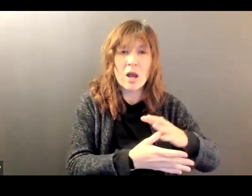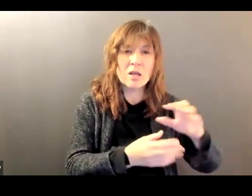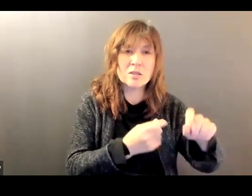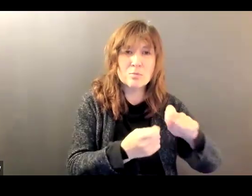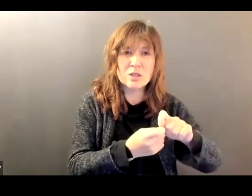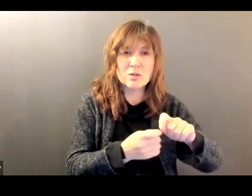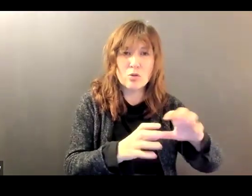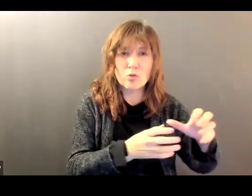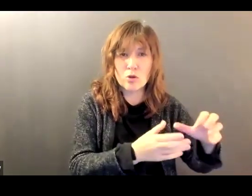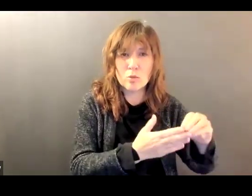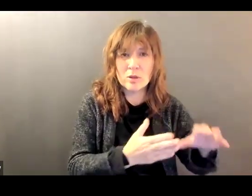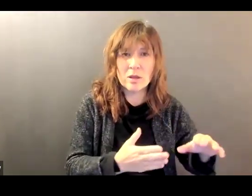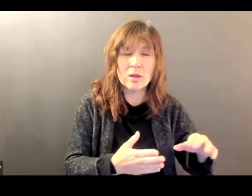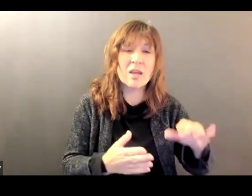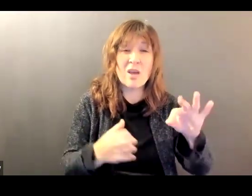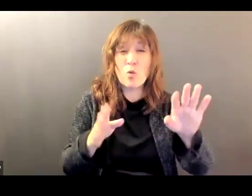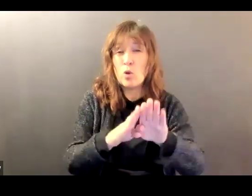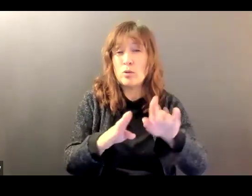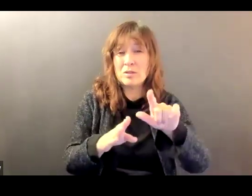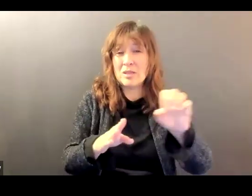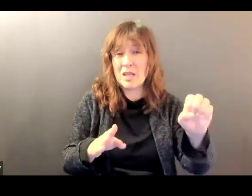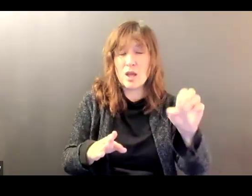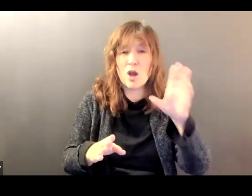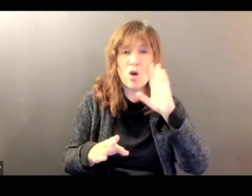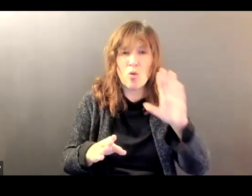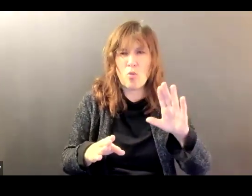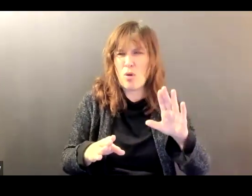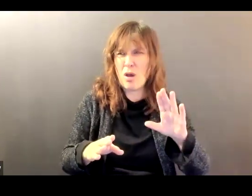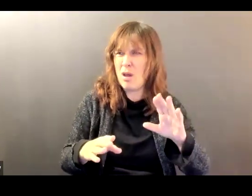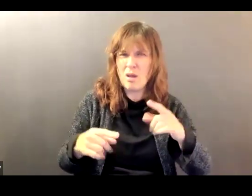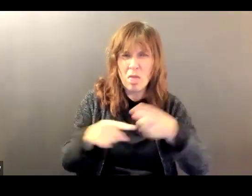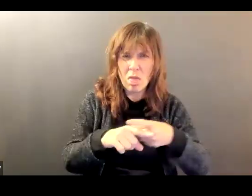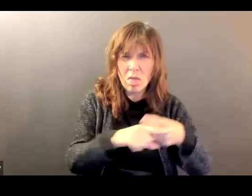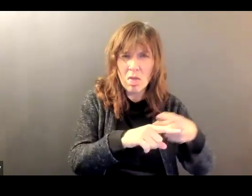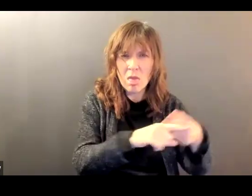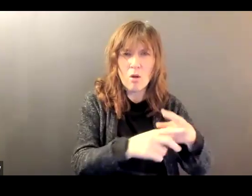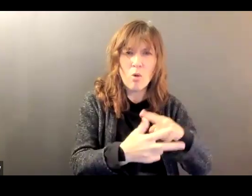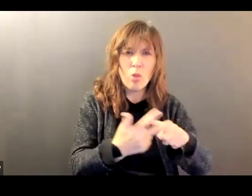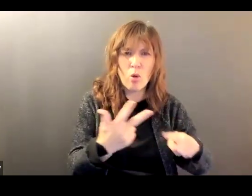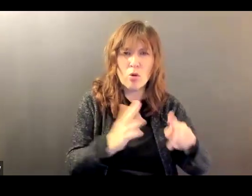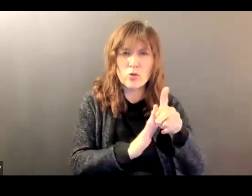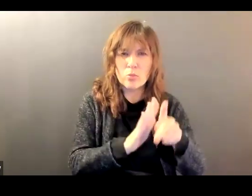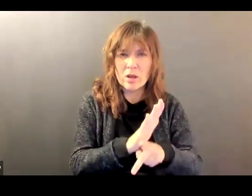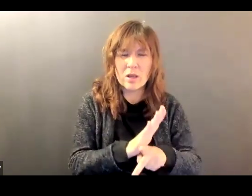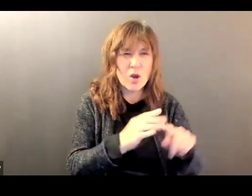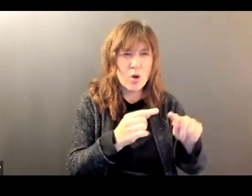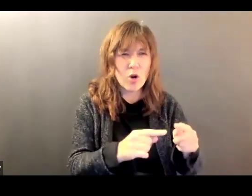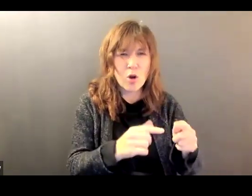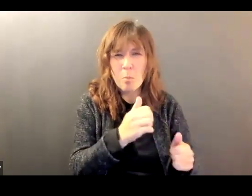outcomes. Closing the academy violates all three principles, disproportionately harming some of the most vulnerable children